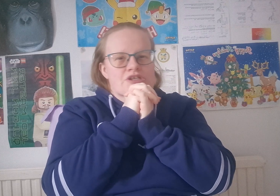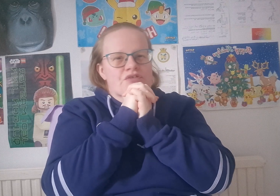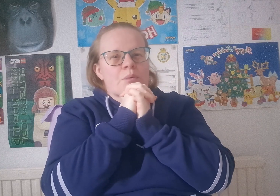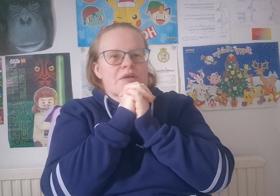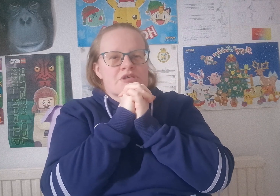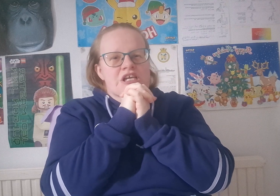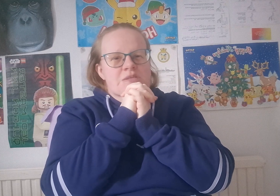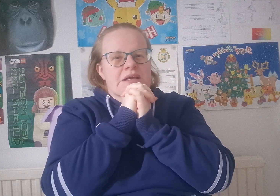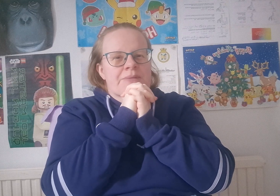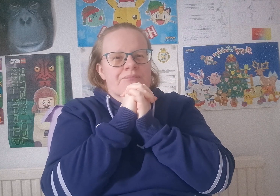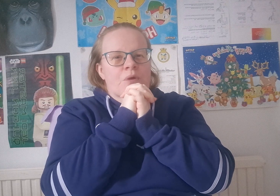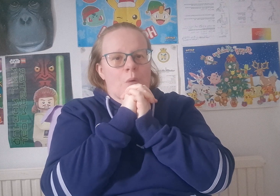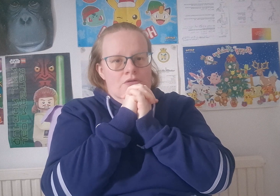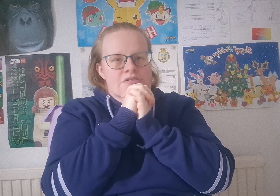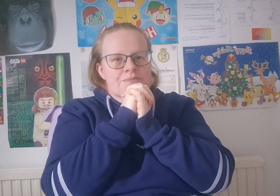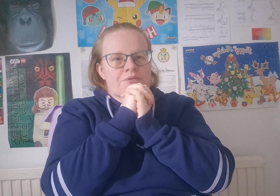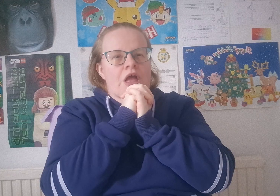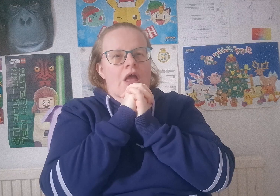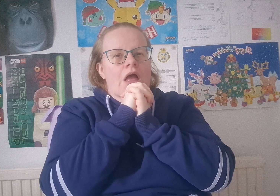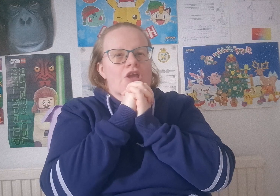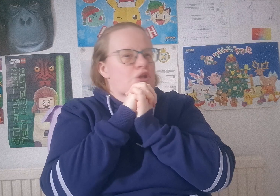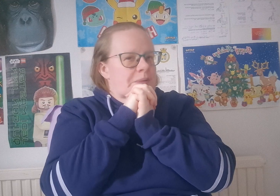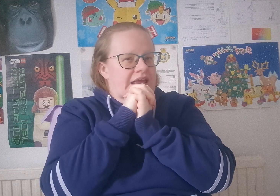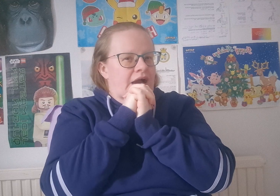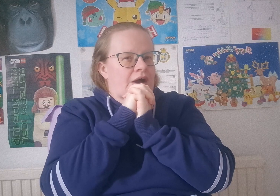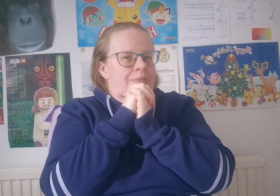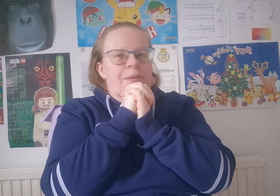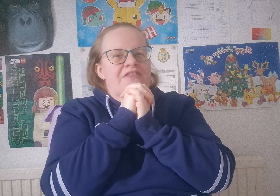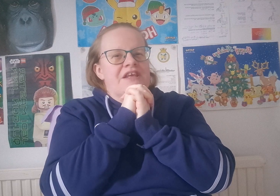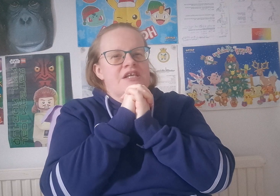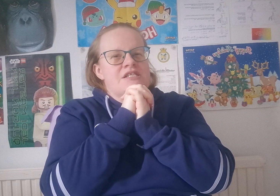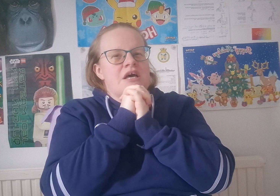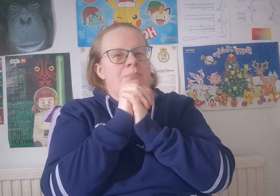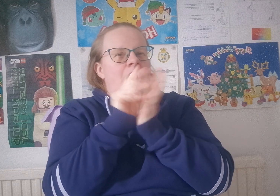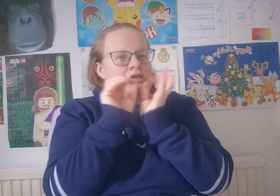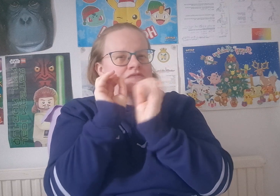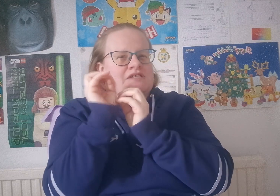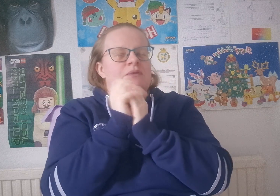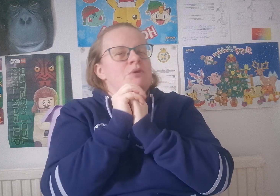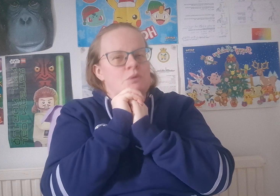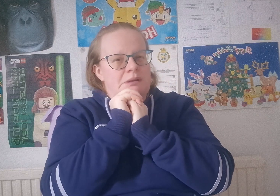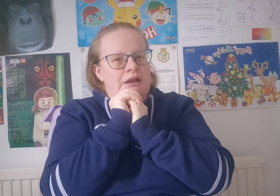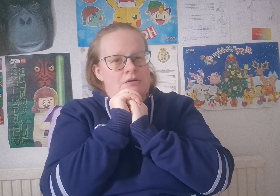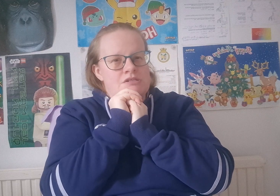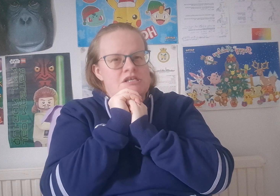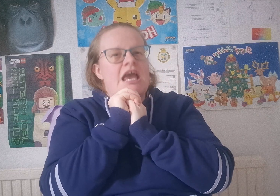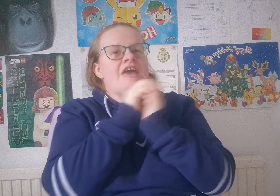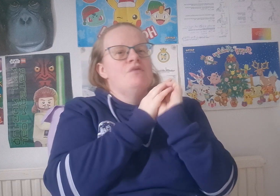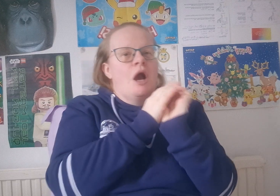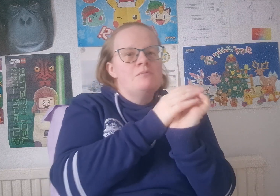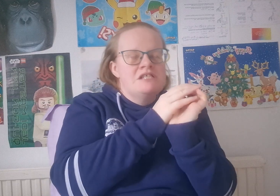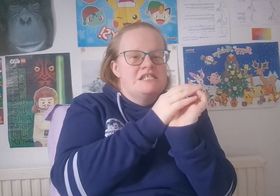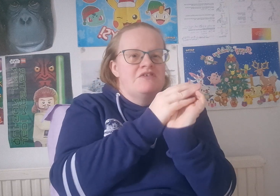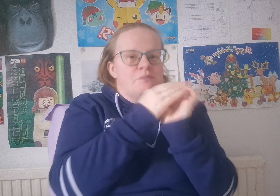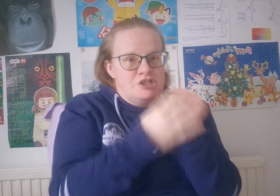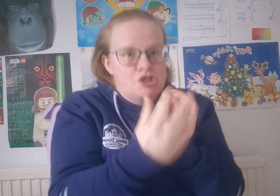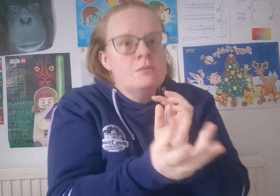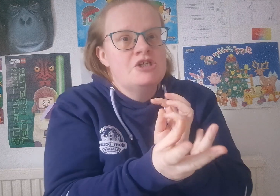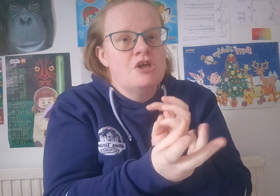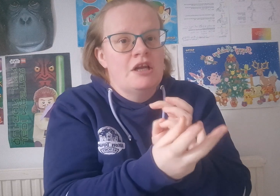of who William Shakespeare was, you'd pick it up, but I think at certain parts of this film you would be lost. If you come to this film with too much knowledge